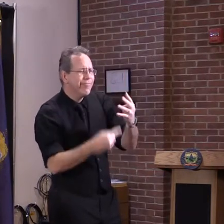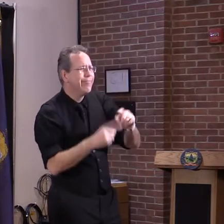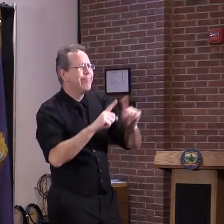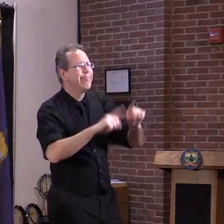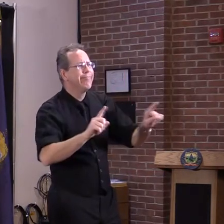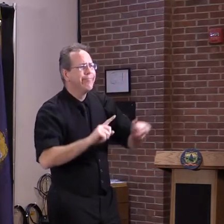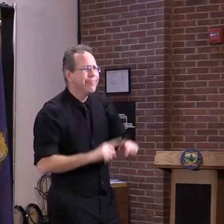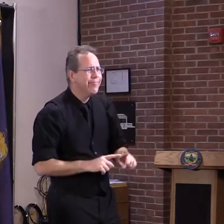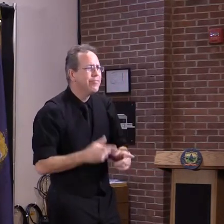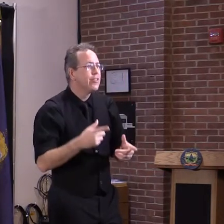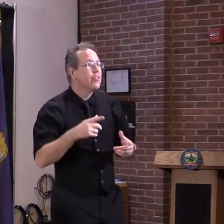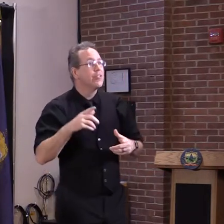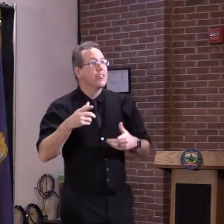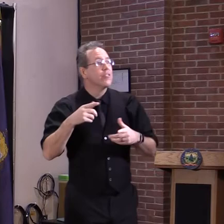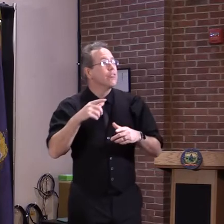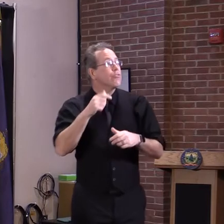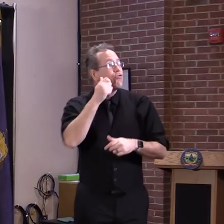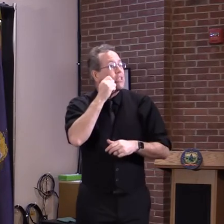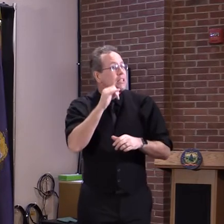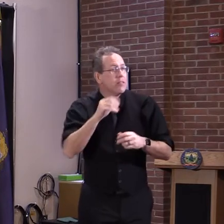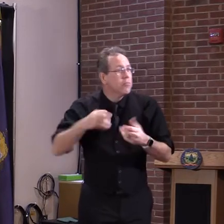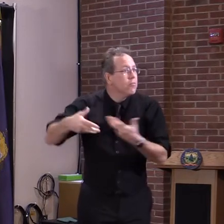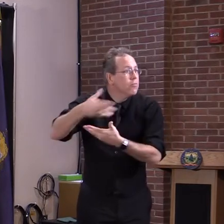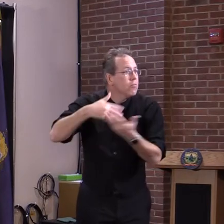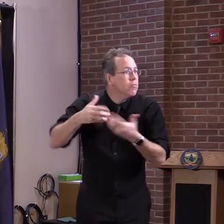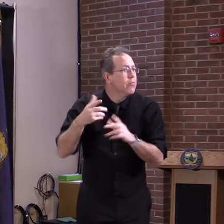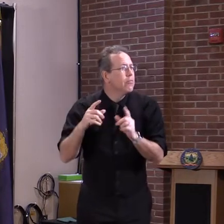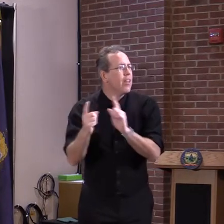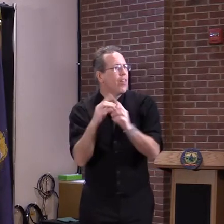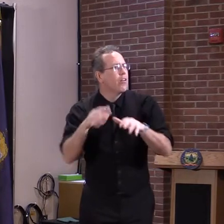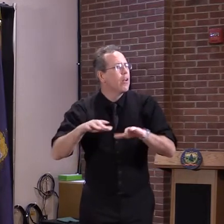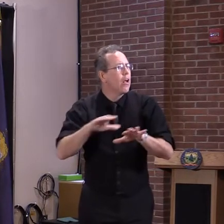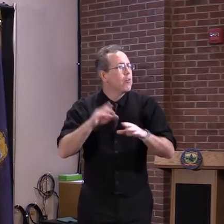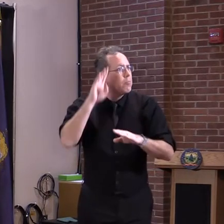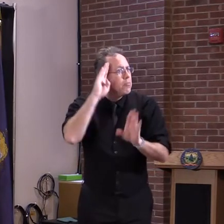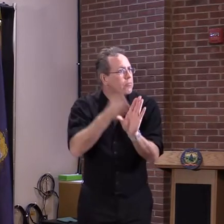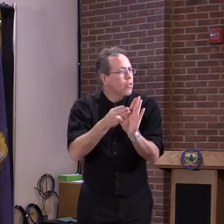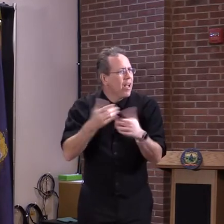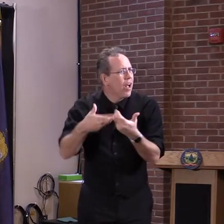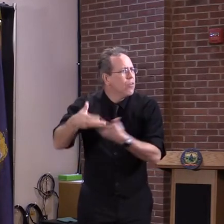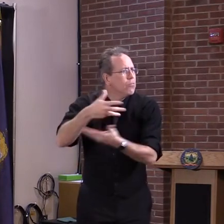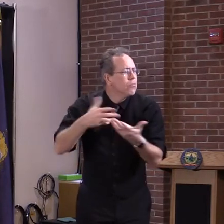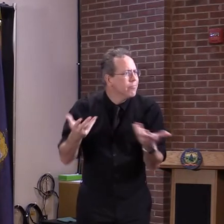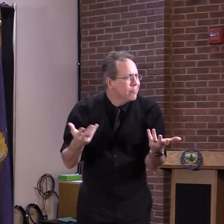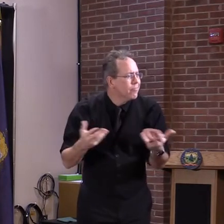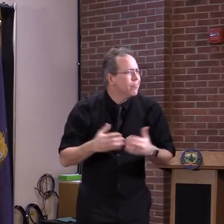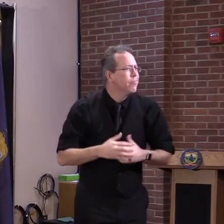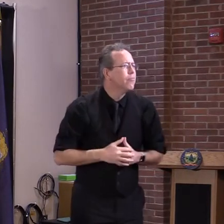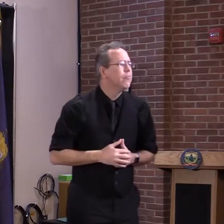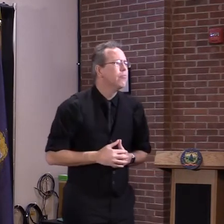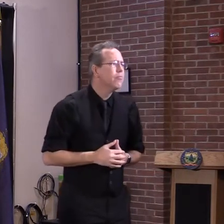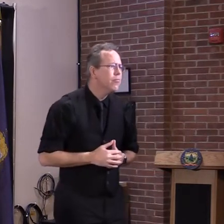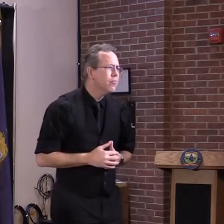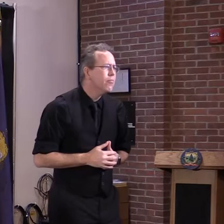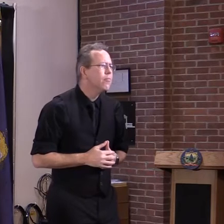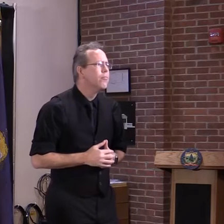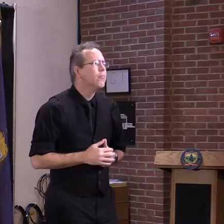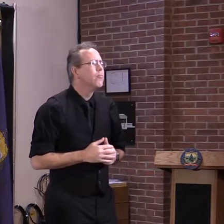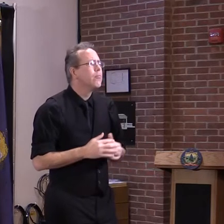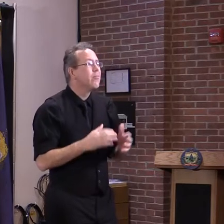environmental issues that we continue to focus on as a department as well. So, I mean, all of these things